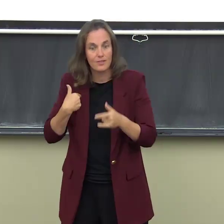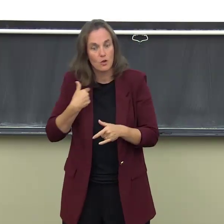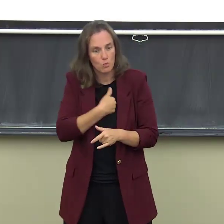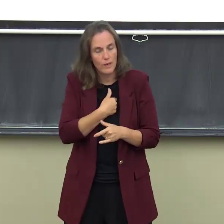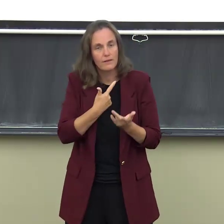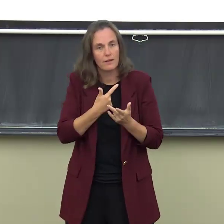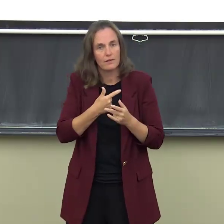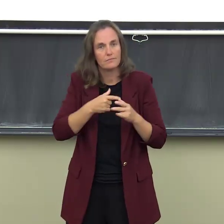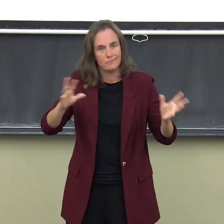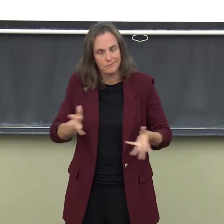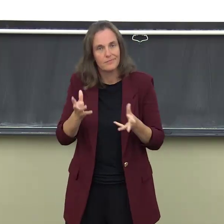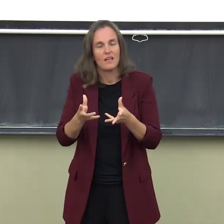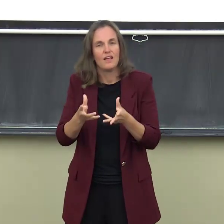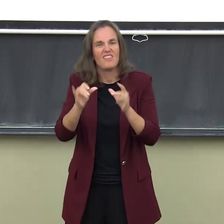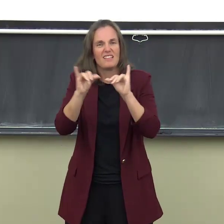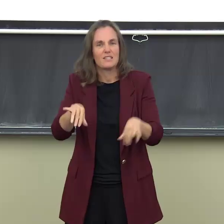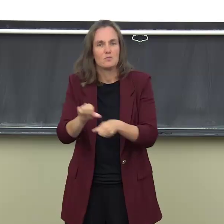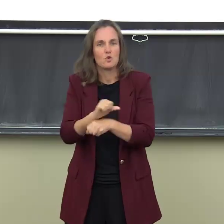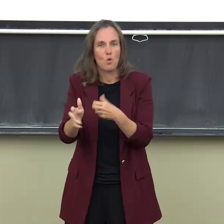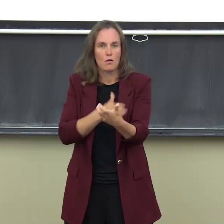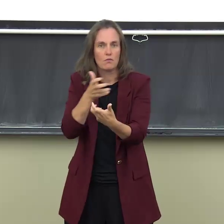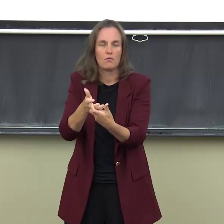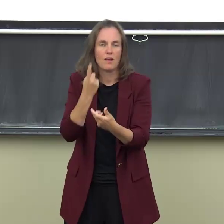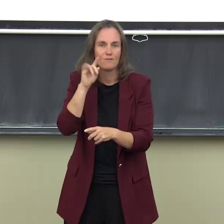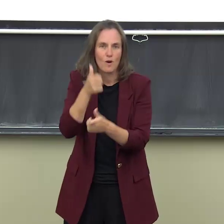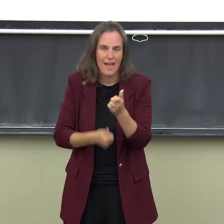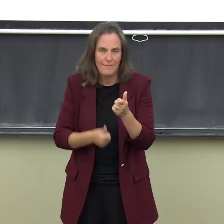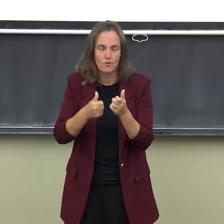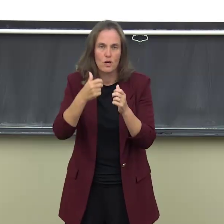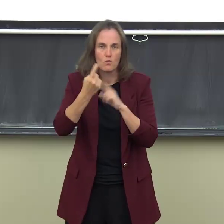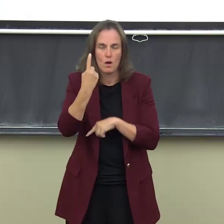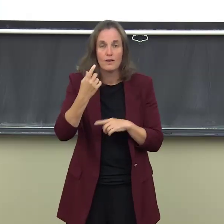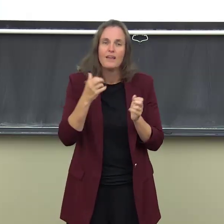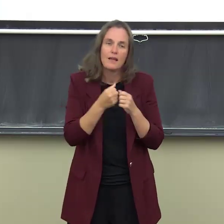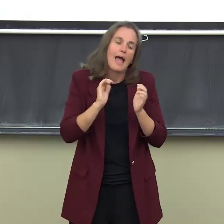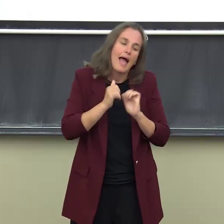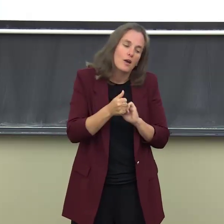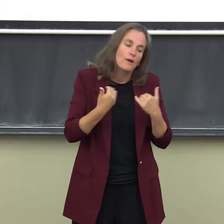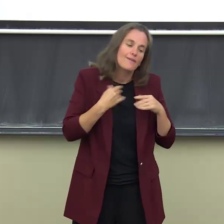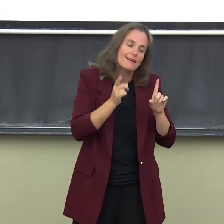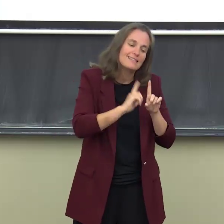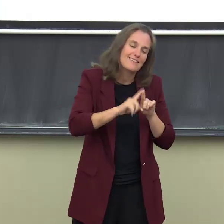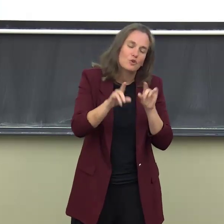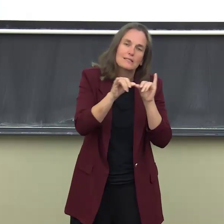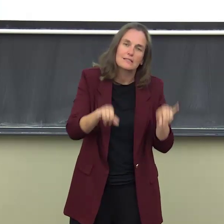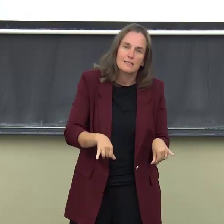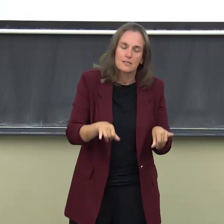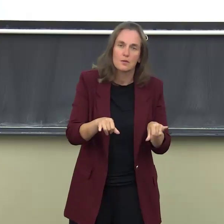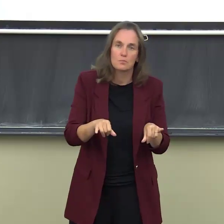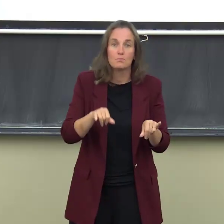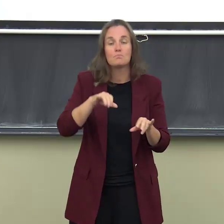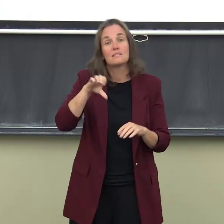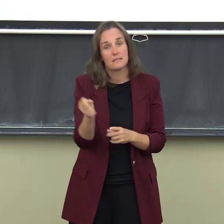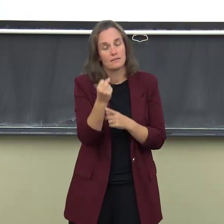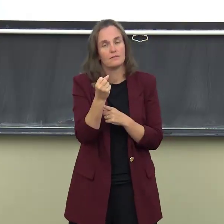for everyone. It's more like, how do we have different systems, plural? How do we have different versions of things? Like, I think just making